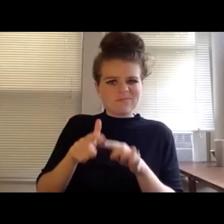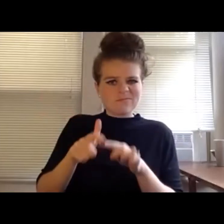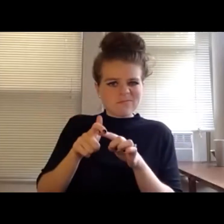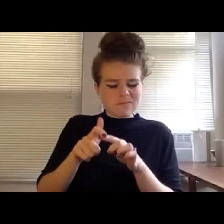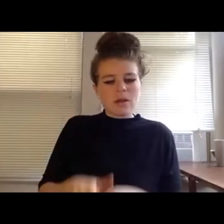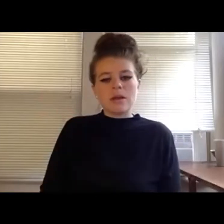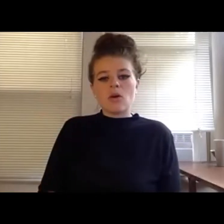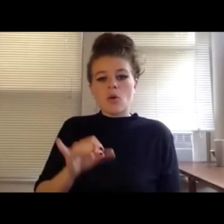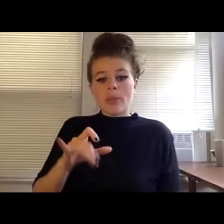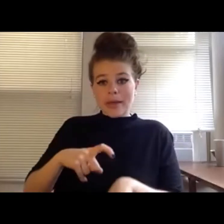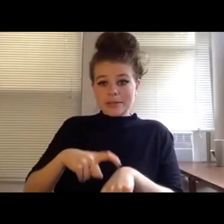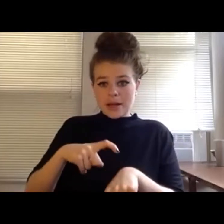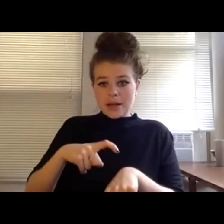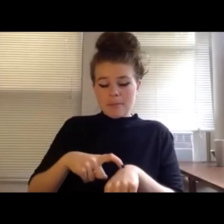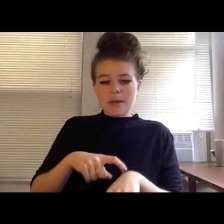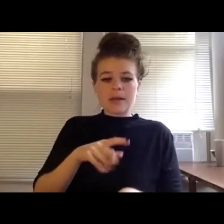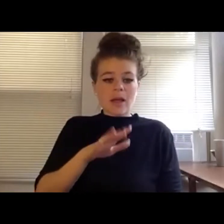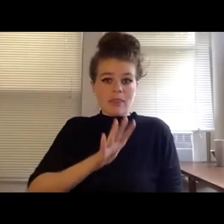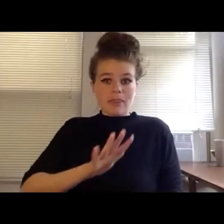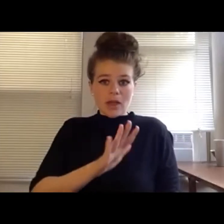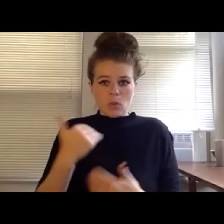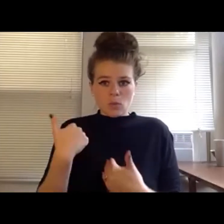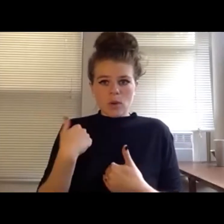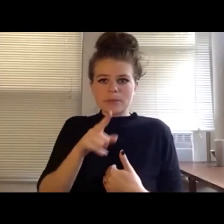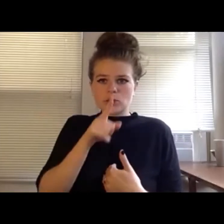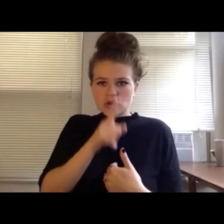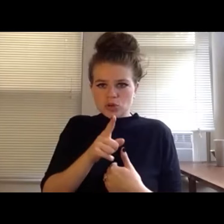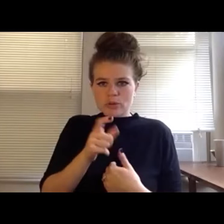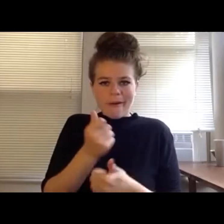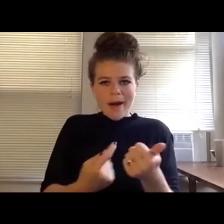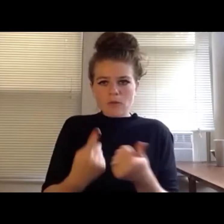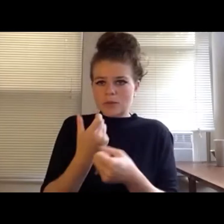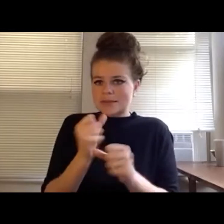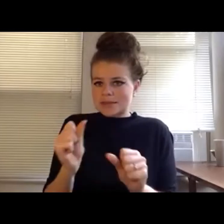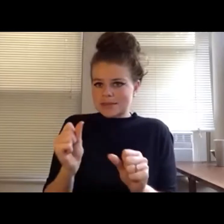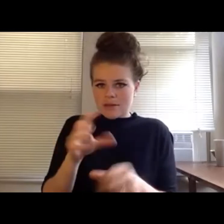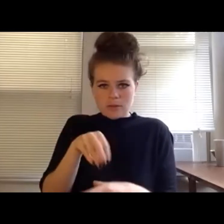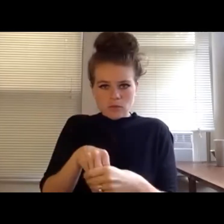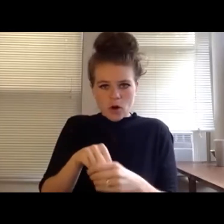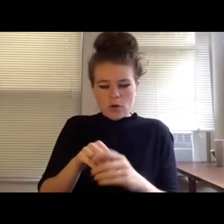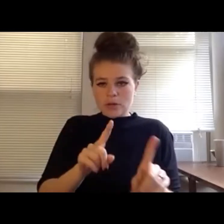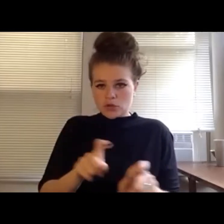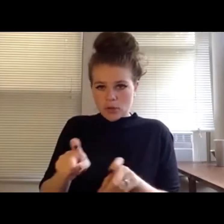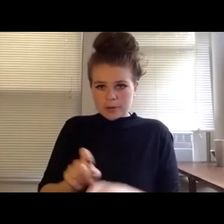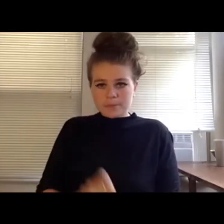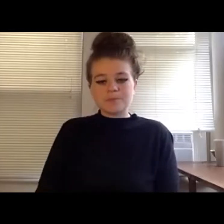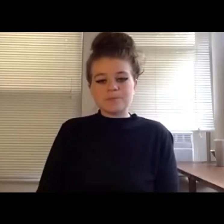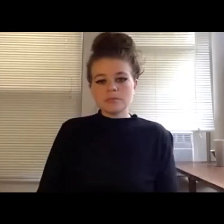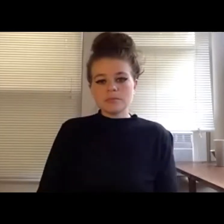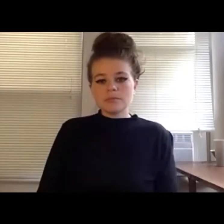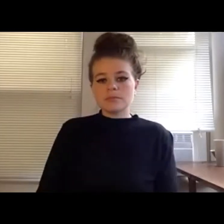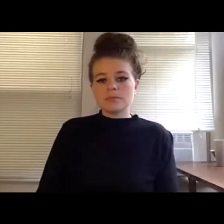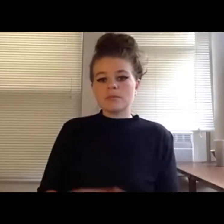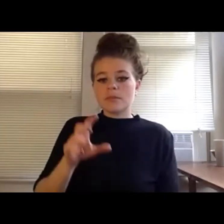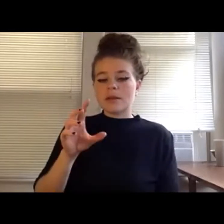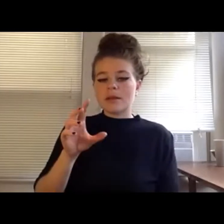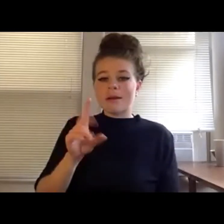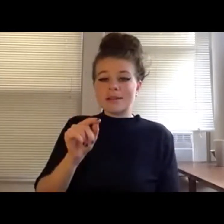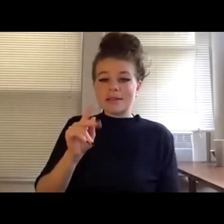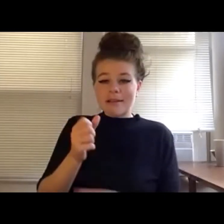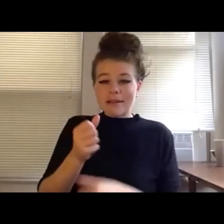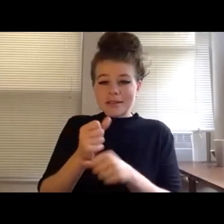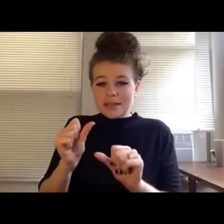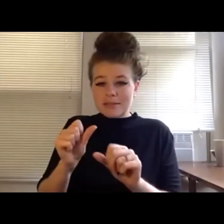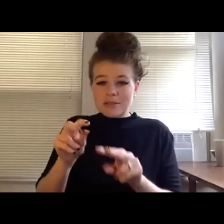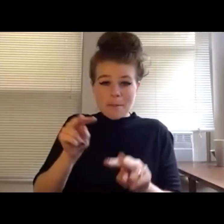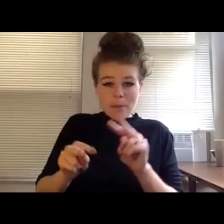objective is to assure safety for the patients in the trial. The Dsmc, the Data Safety